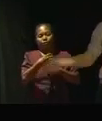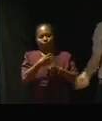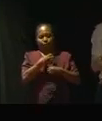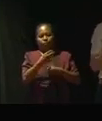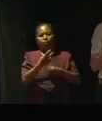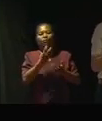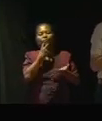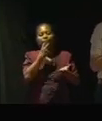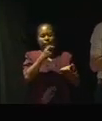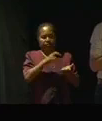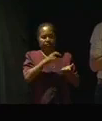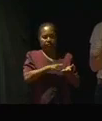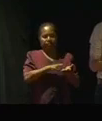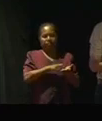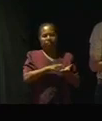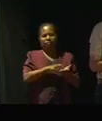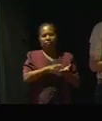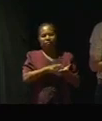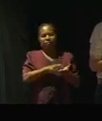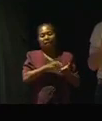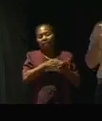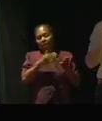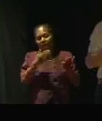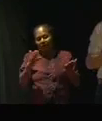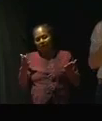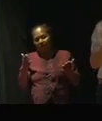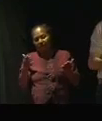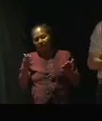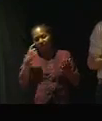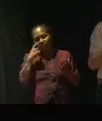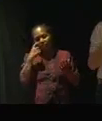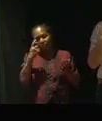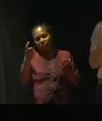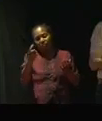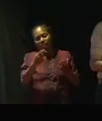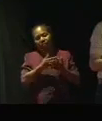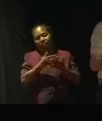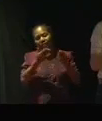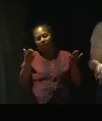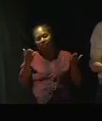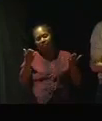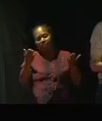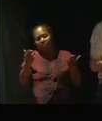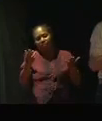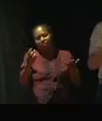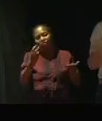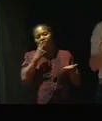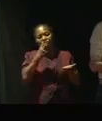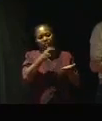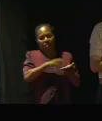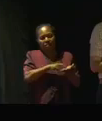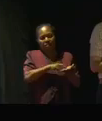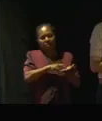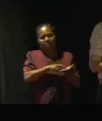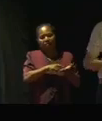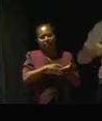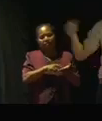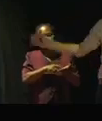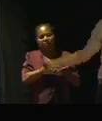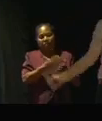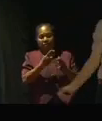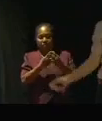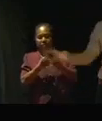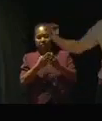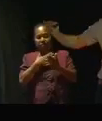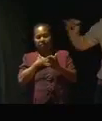easy. I'm going to take you through that process. Okay, individuals, businesses, and partnerships can all register on the system. Now,